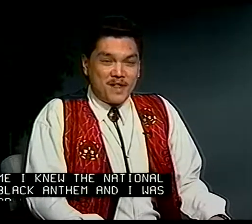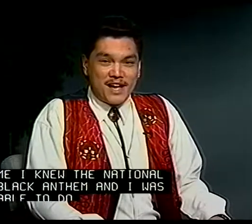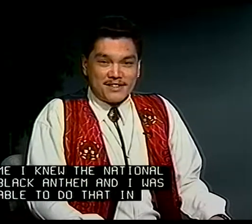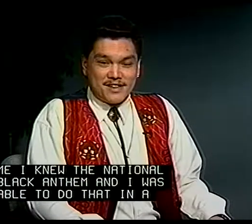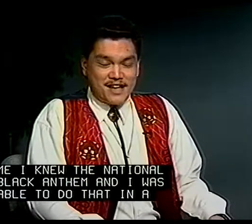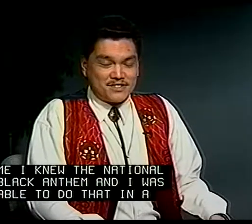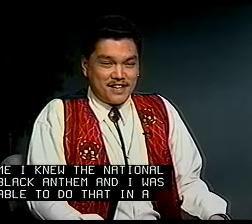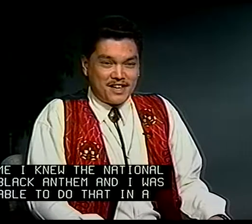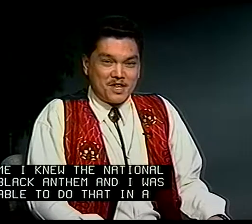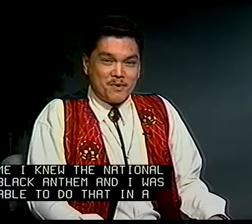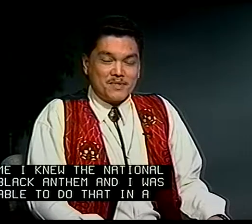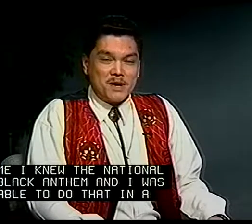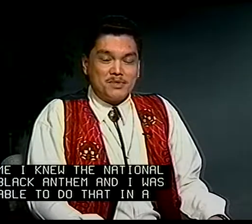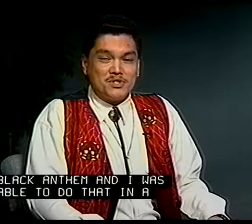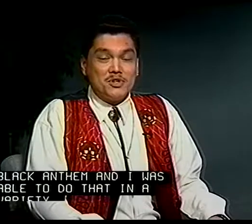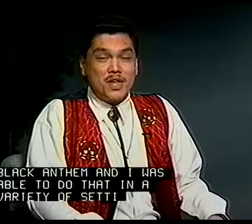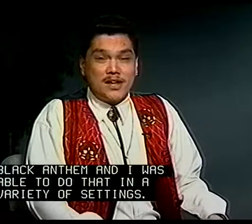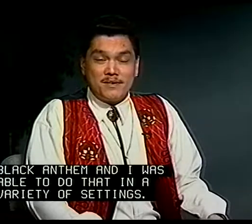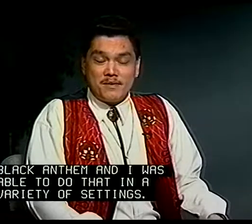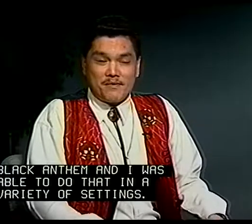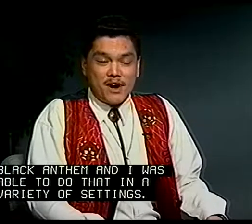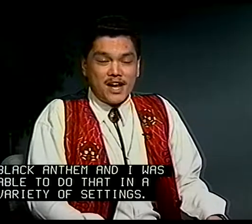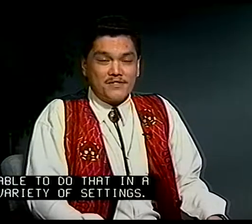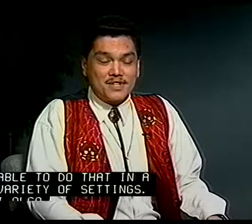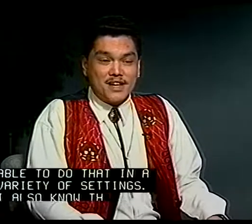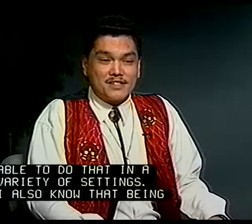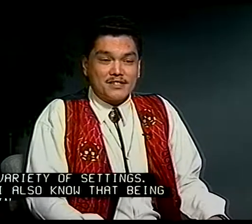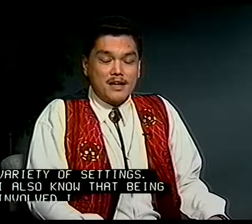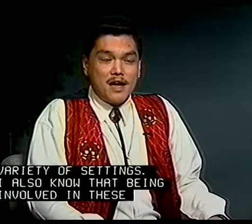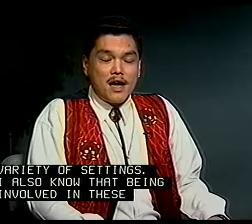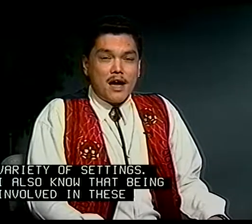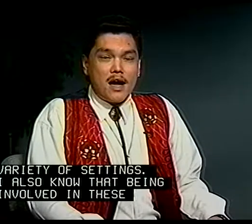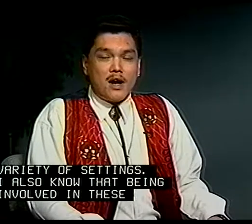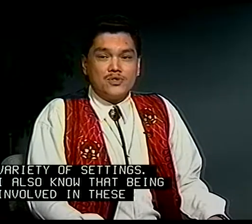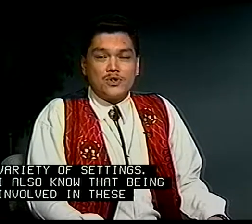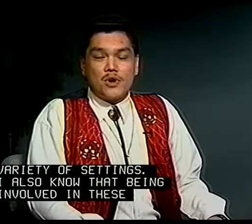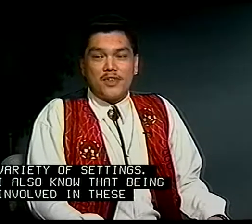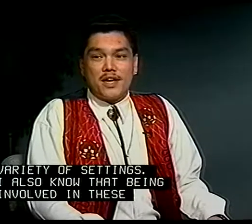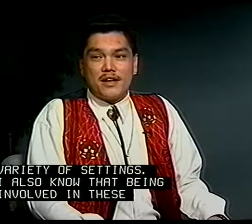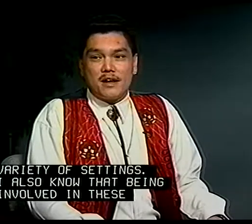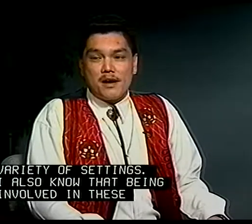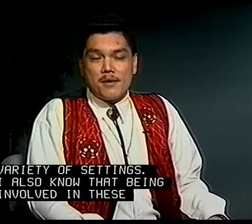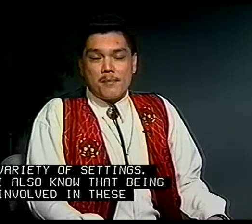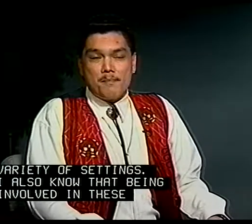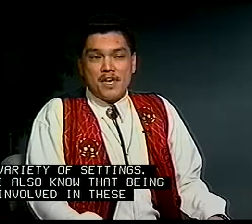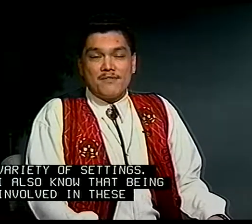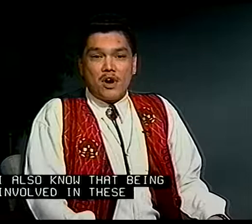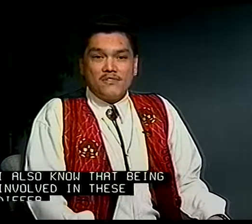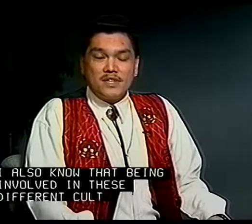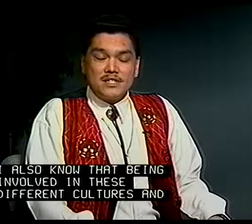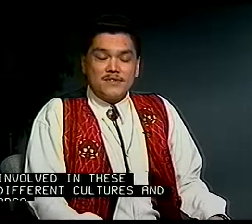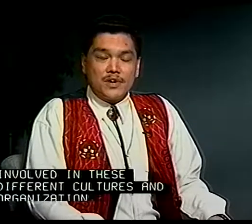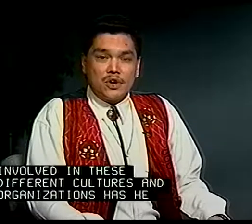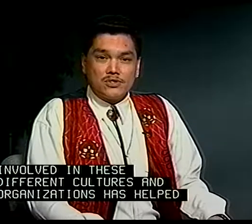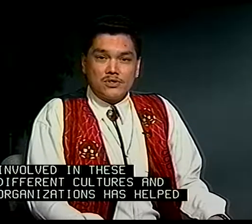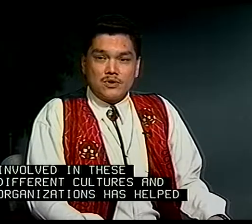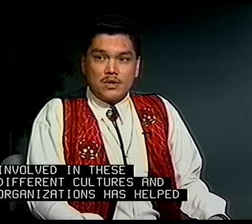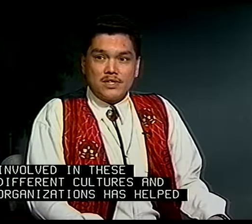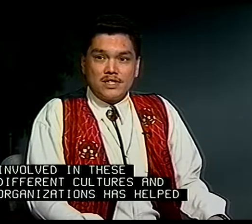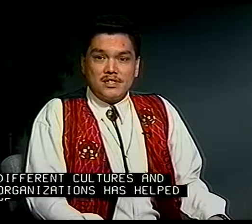Black National Anthem and was able to do that in a variety of settings. I also know that being involved in these different cultures and organizations